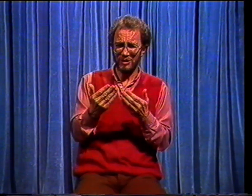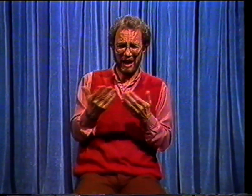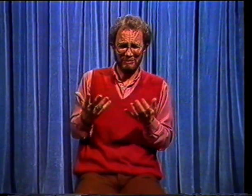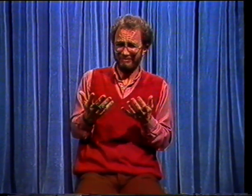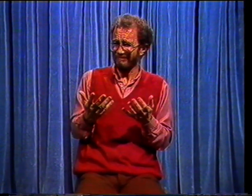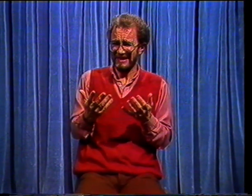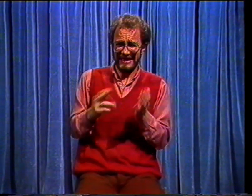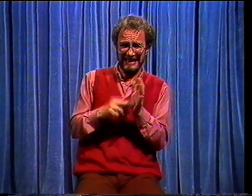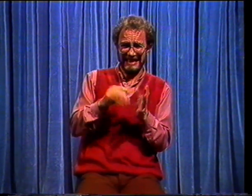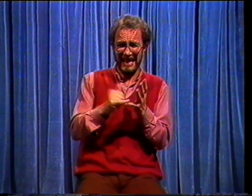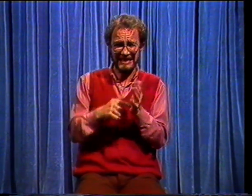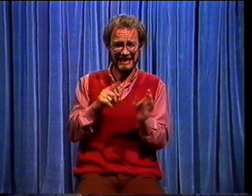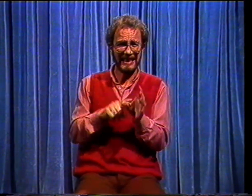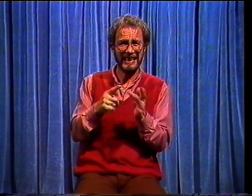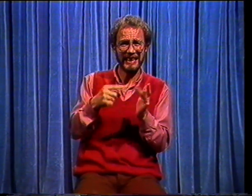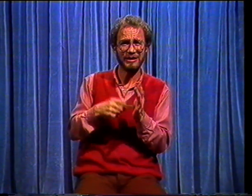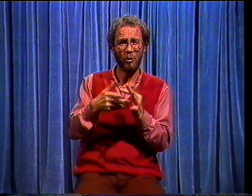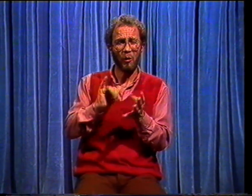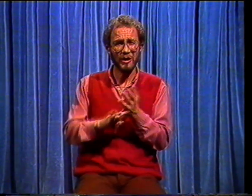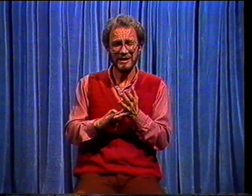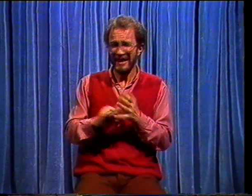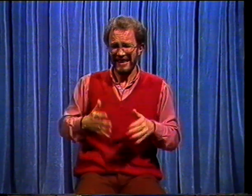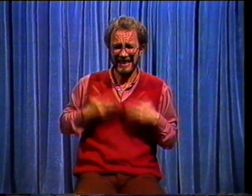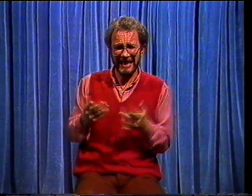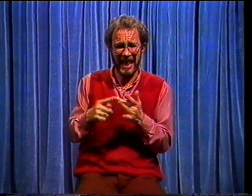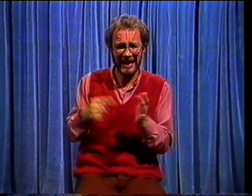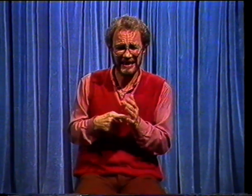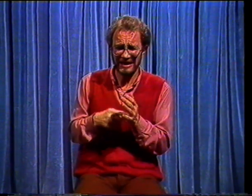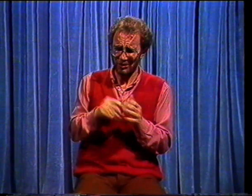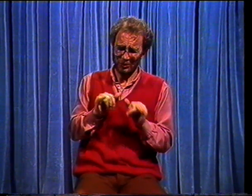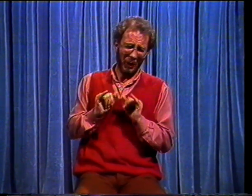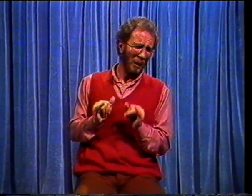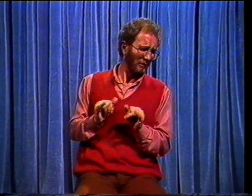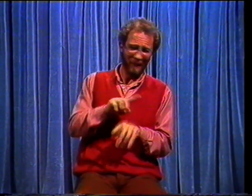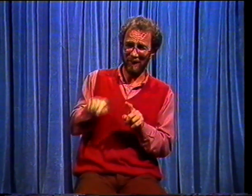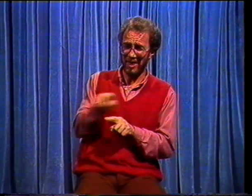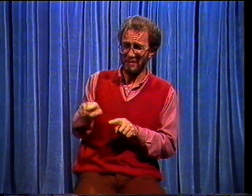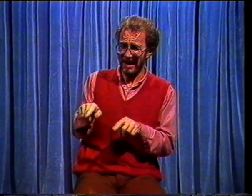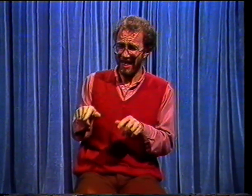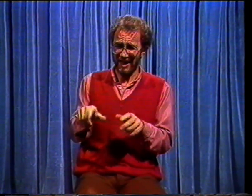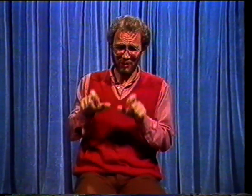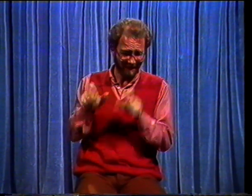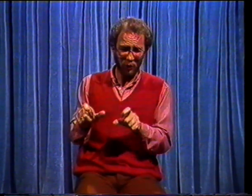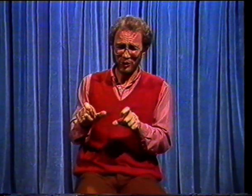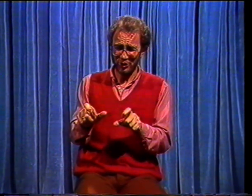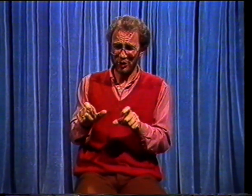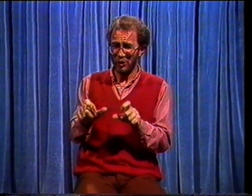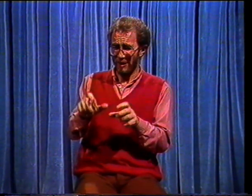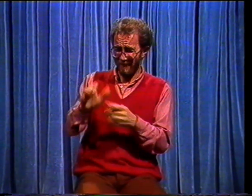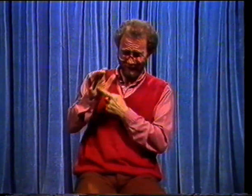And that shows how nasty it was, that they didn't like it. It was awful for them, and they were forced to